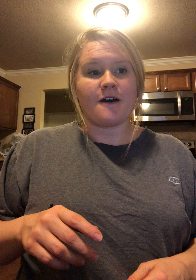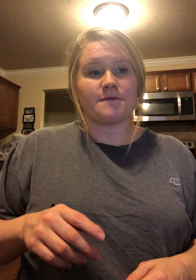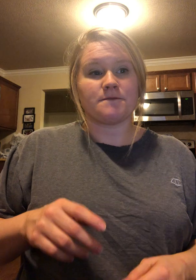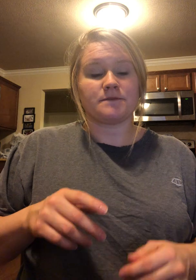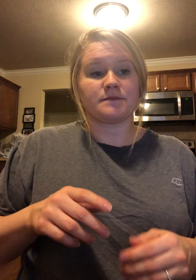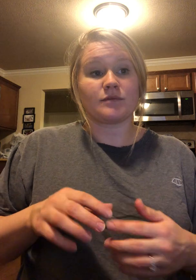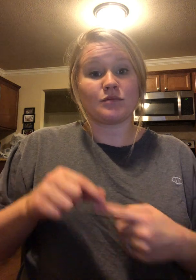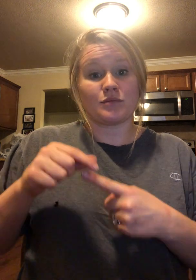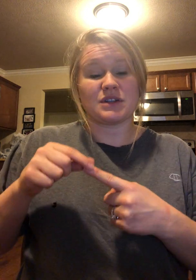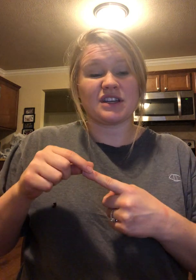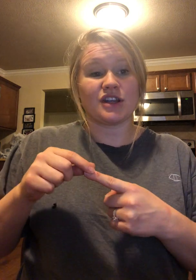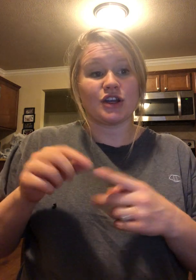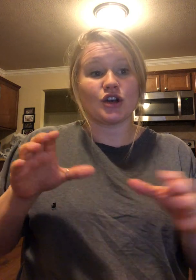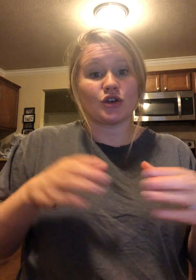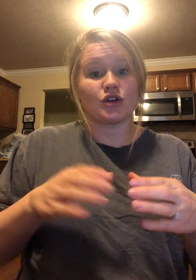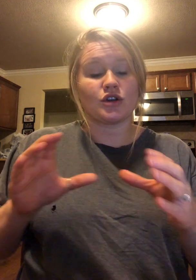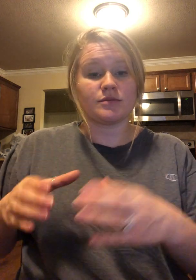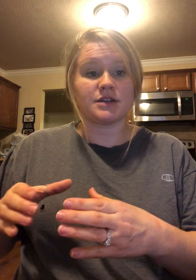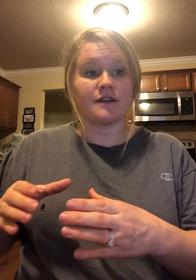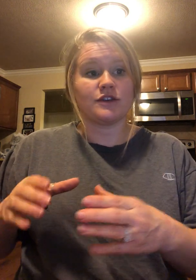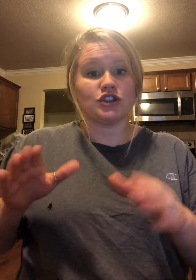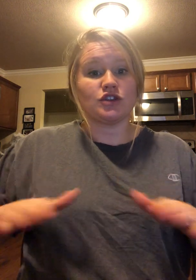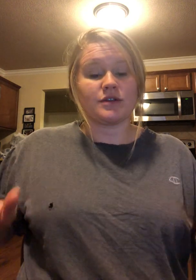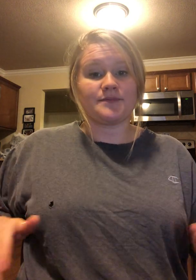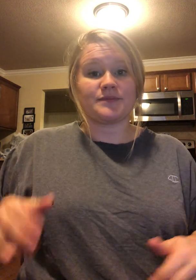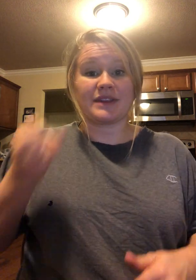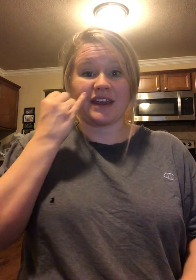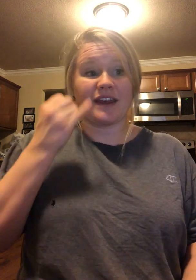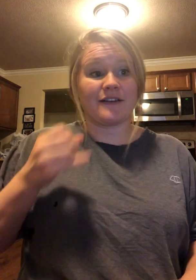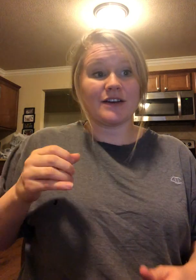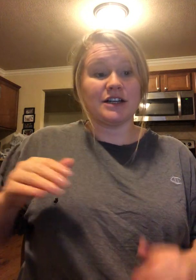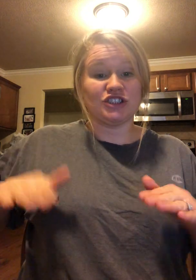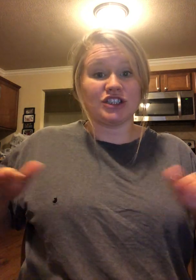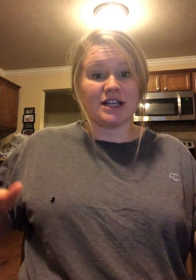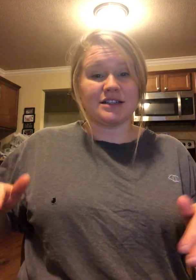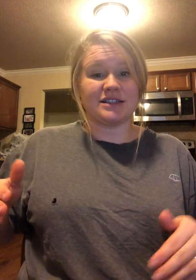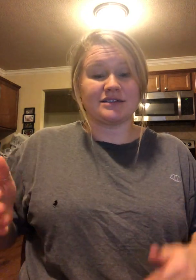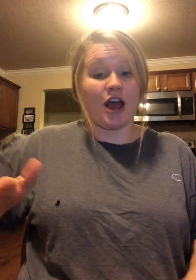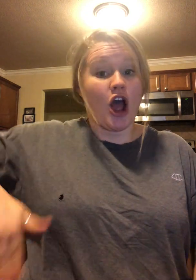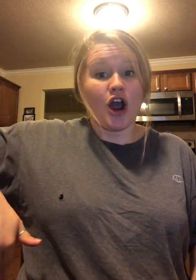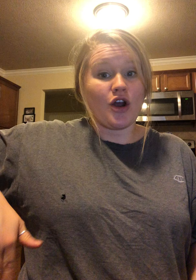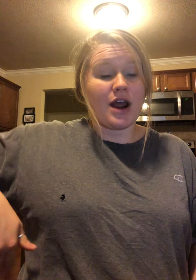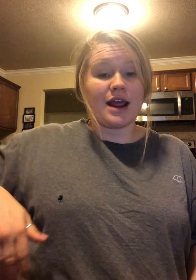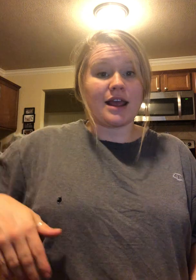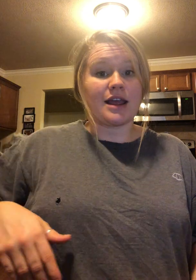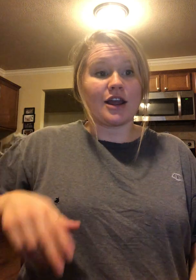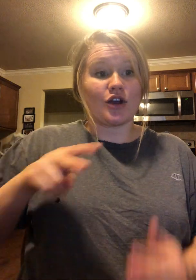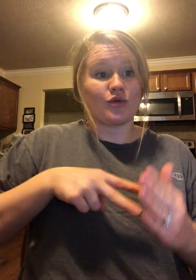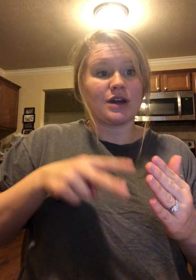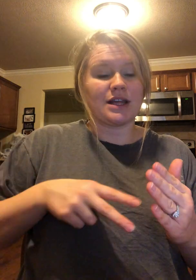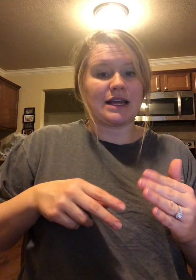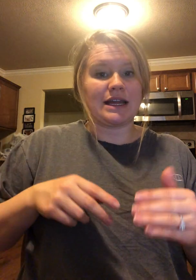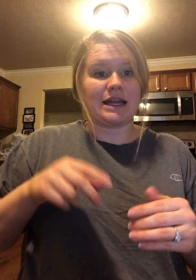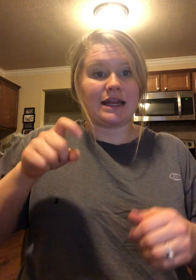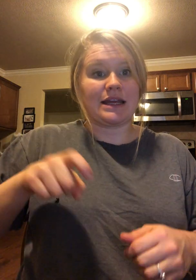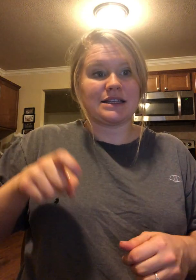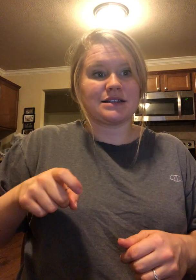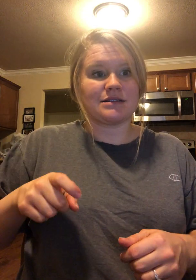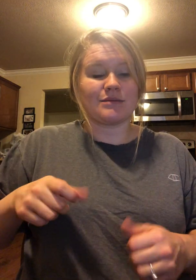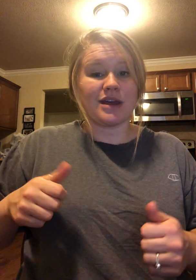So if a child is already reading and they need to be bumped up to learn about fluency or how to break down a new word, we're